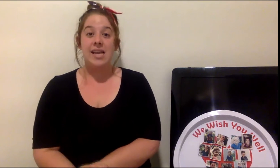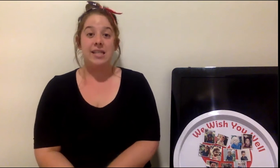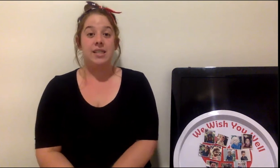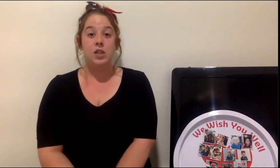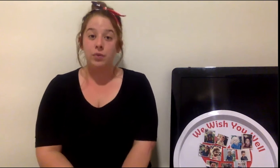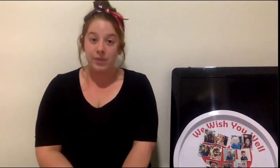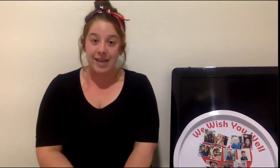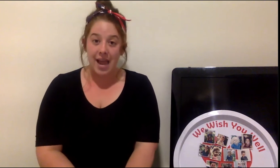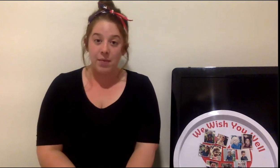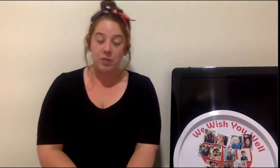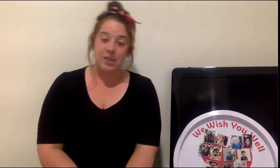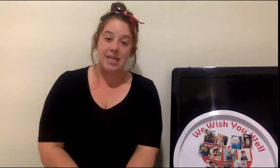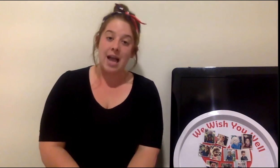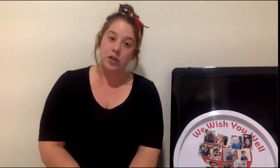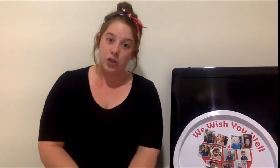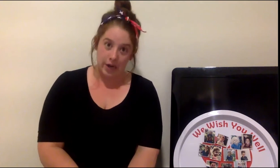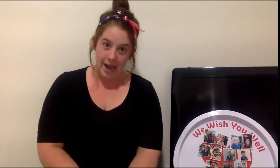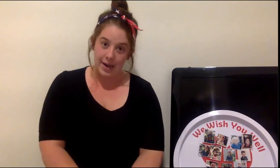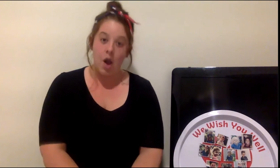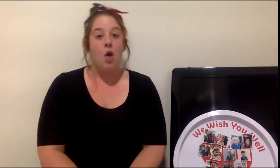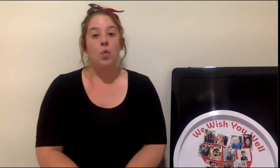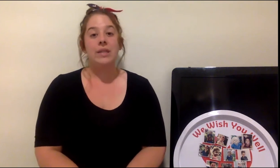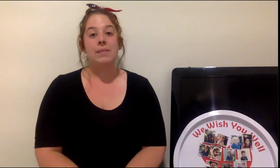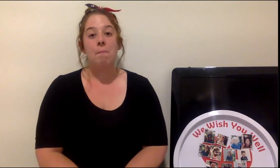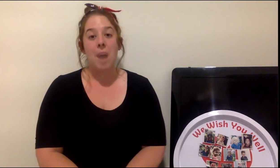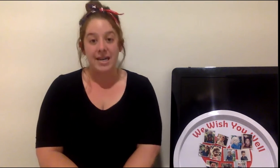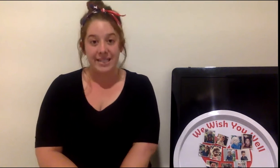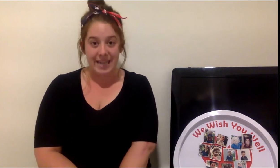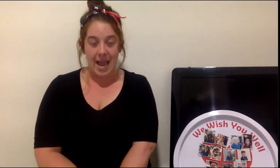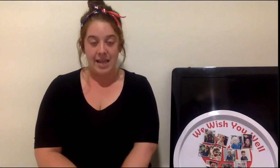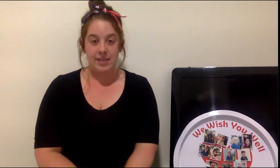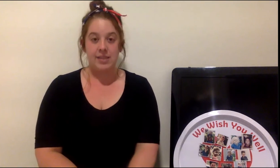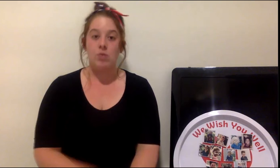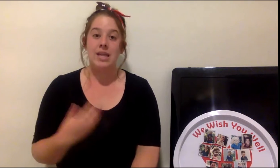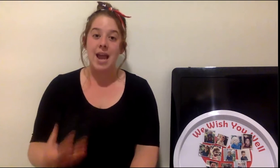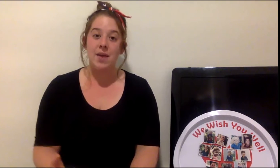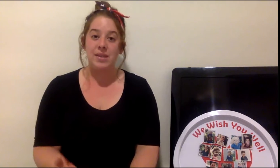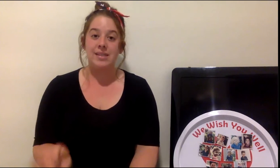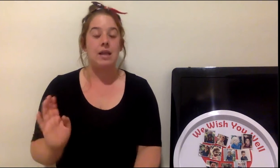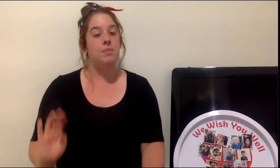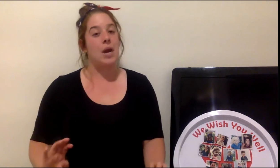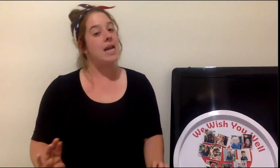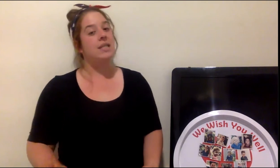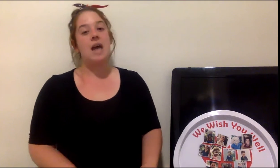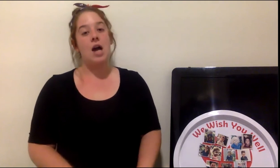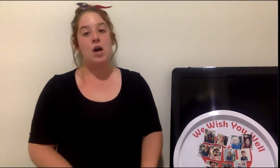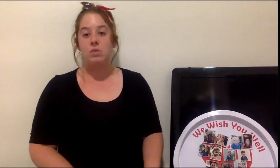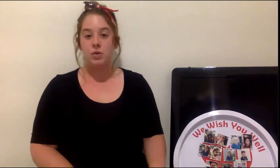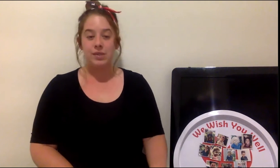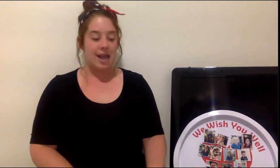is Tuesday, which means yesterday was Monday. So today we celebrate Taco Tuesday